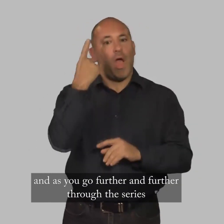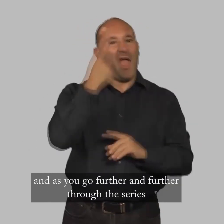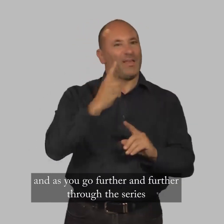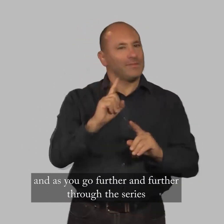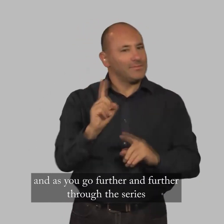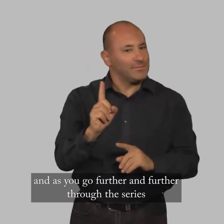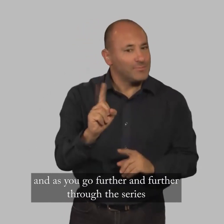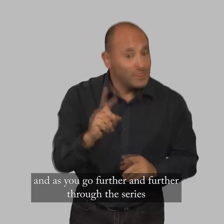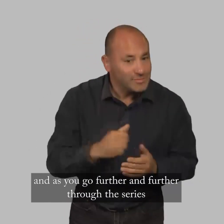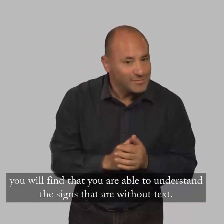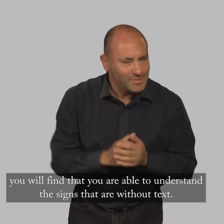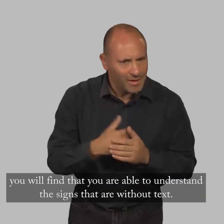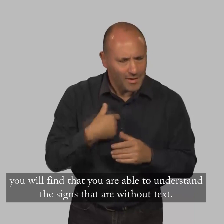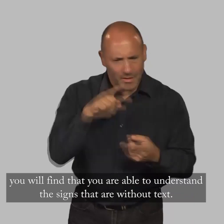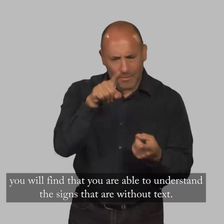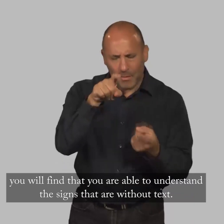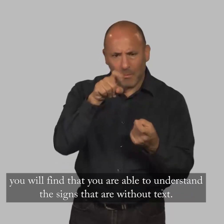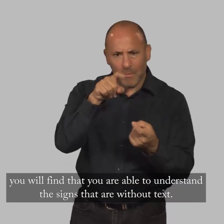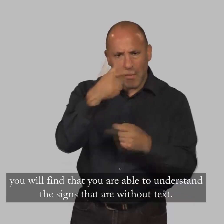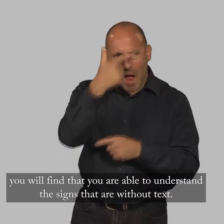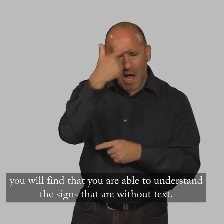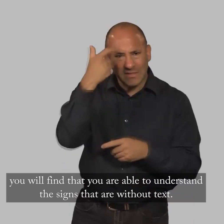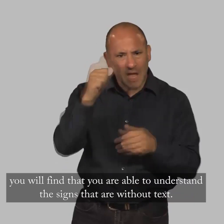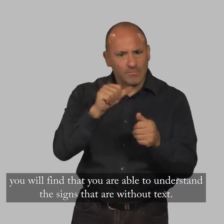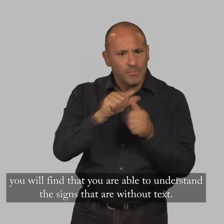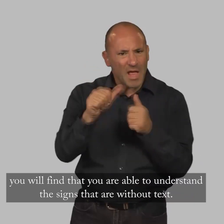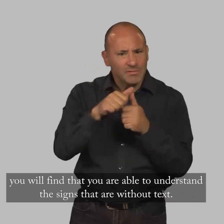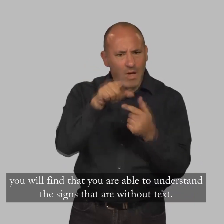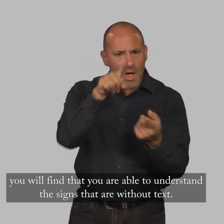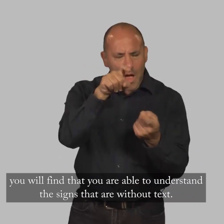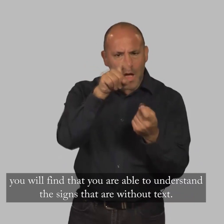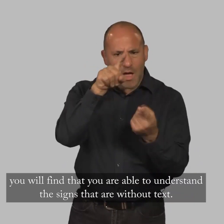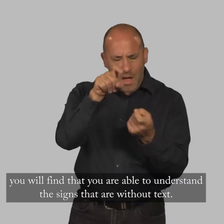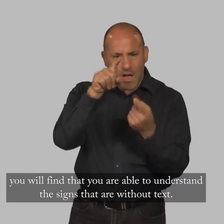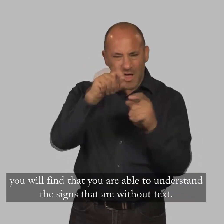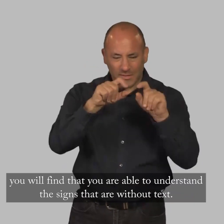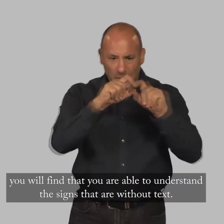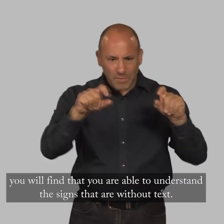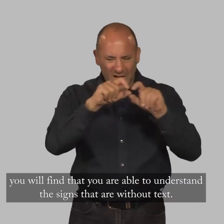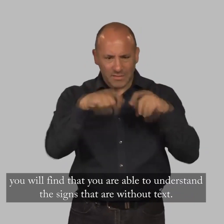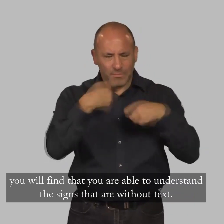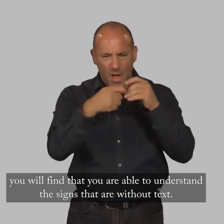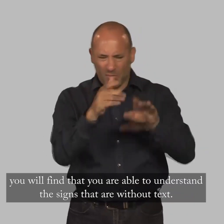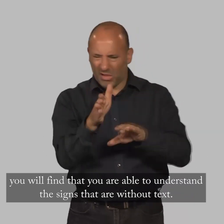series, you will find that you are able to understand the signs that are without text.